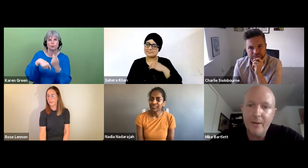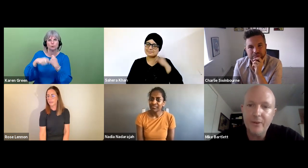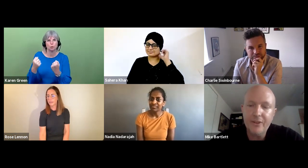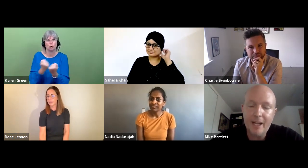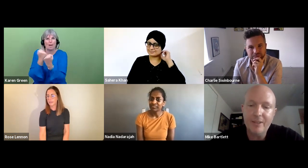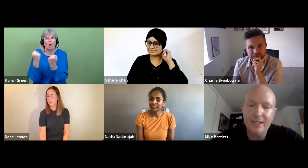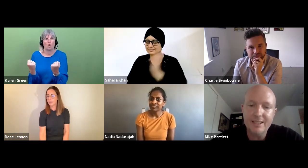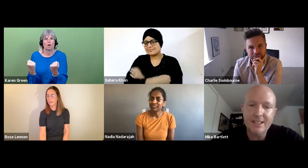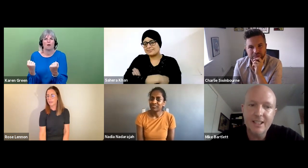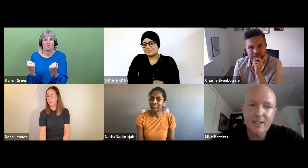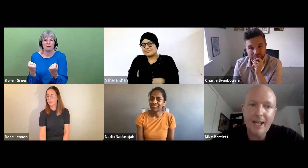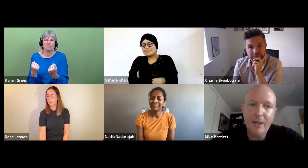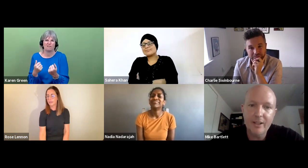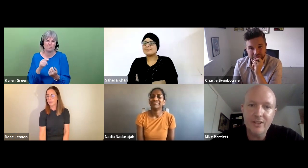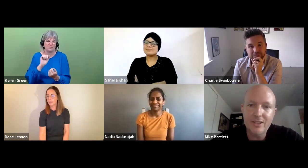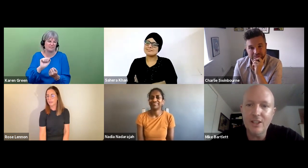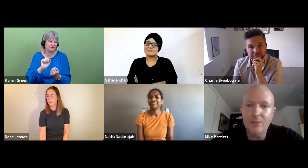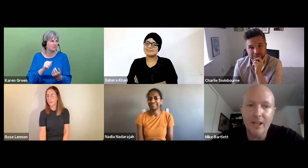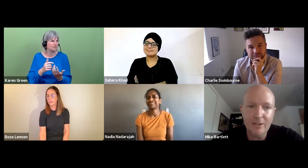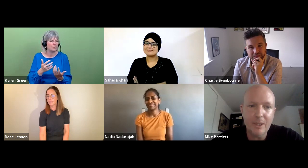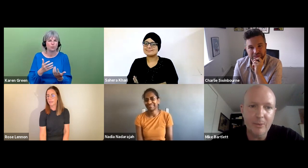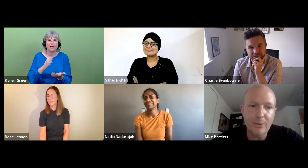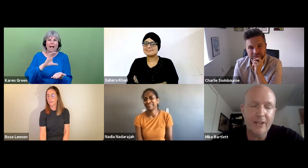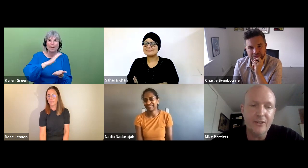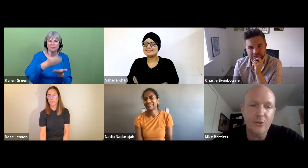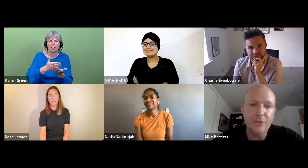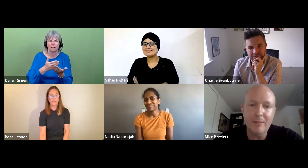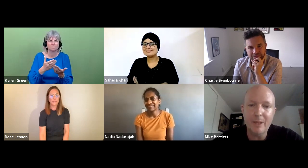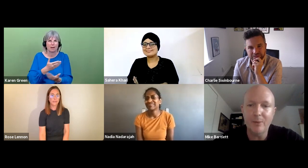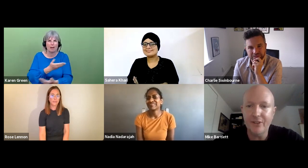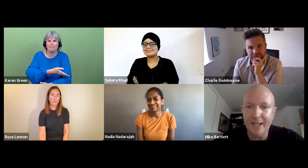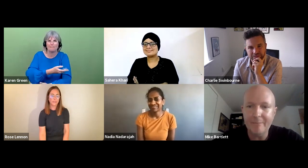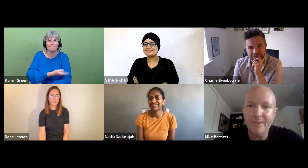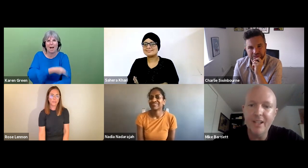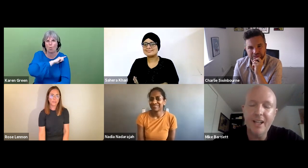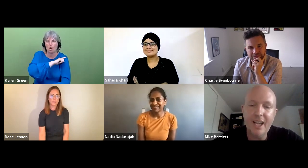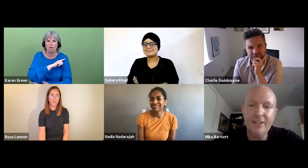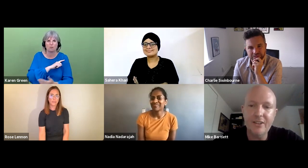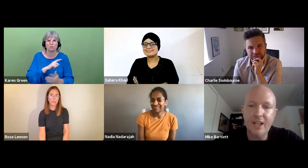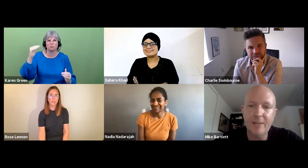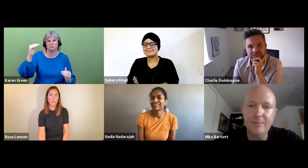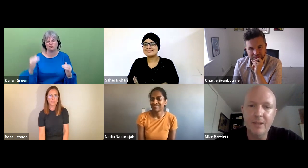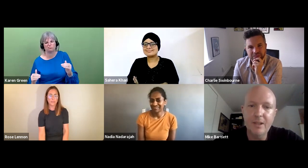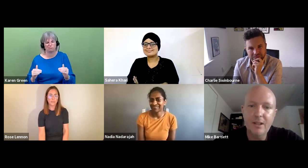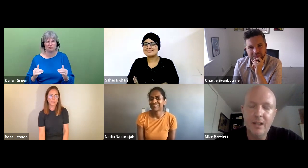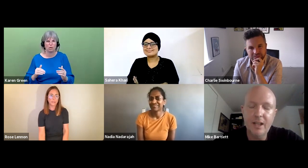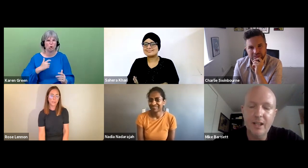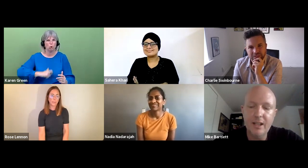about capitalist power to dehumanize people or to make people the same. And I